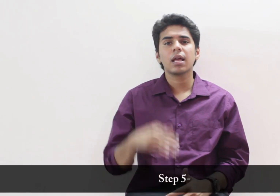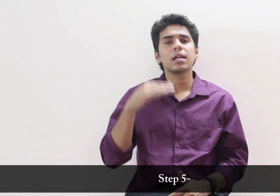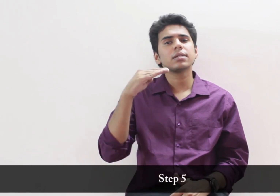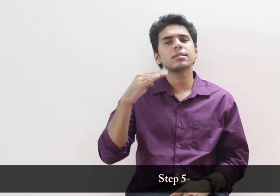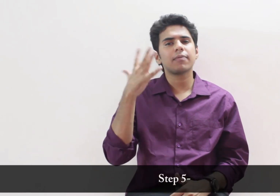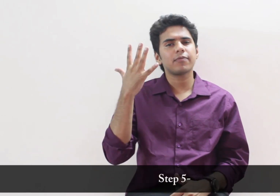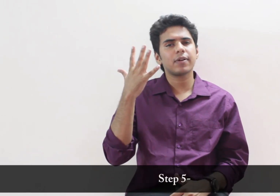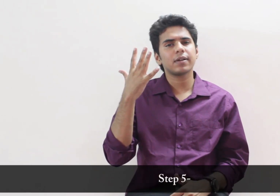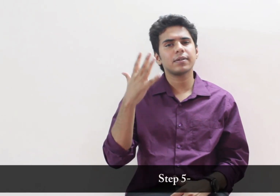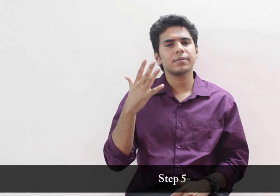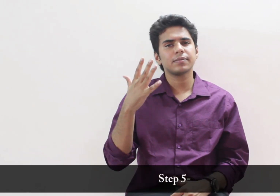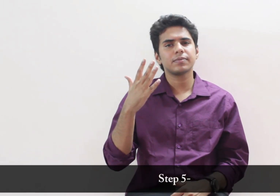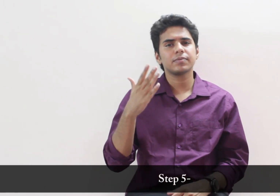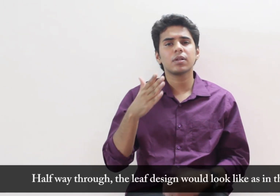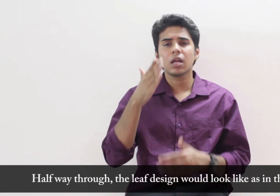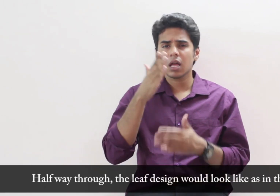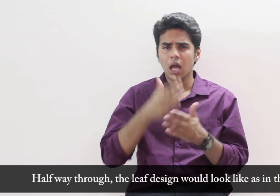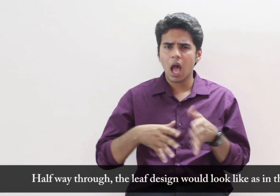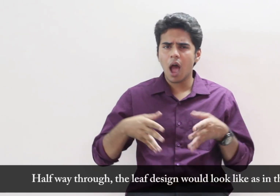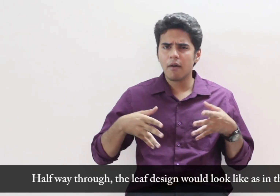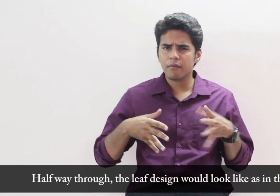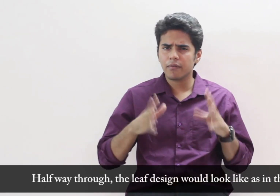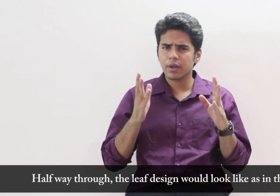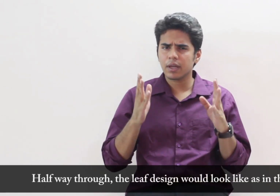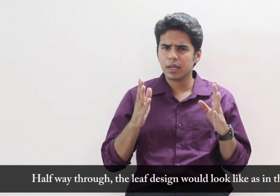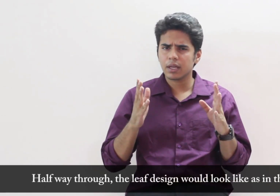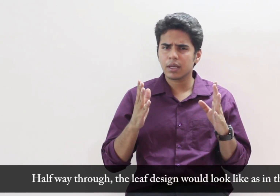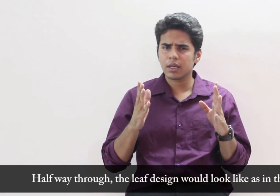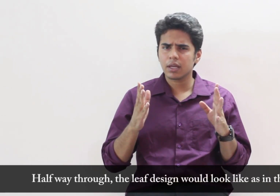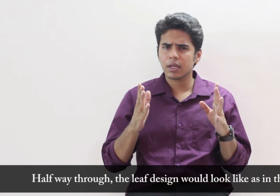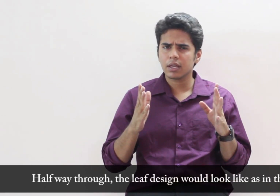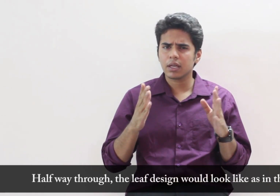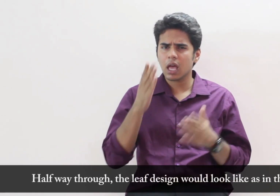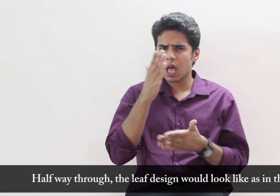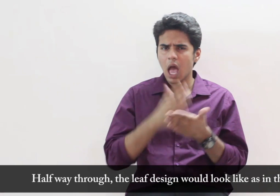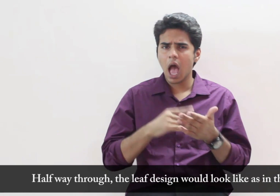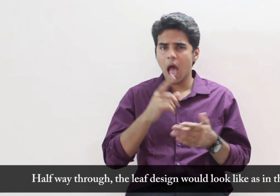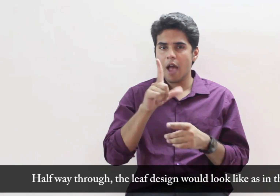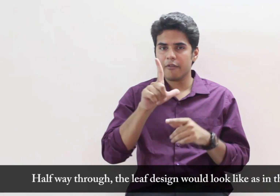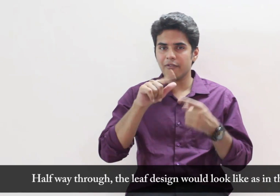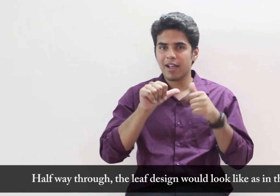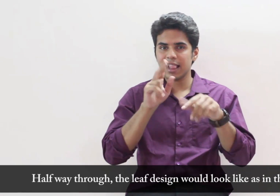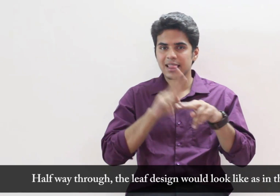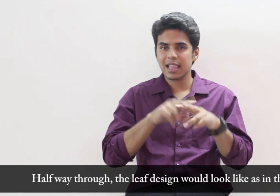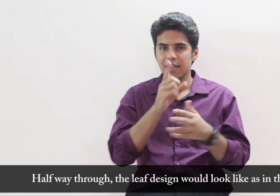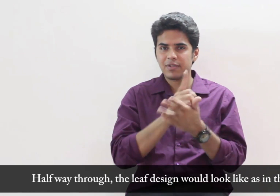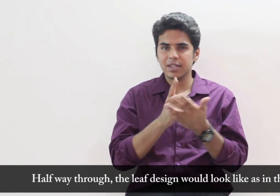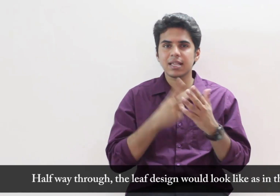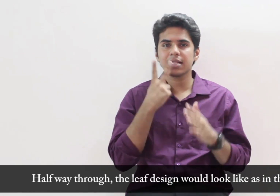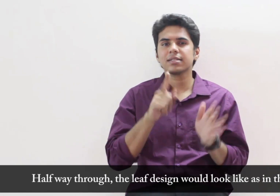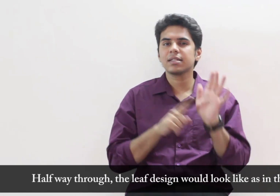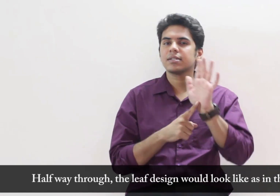Step 5. Halfway through, the leaf design would look like as in the image.